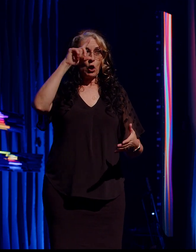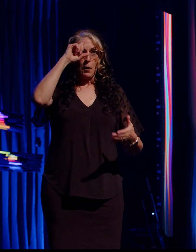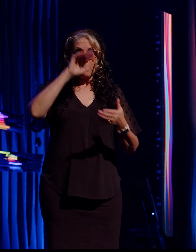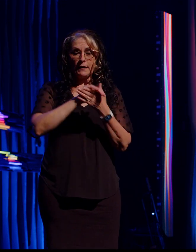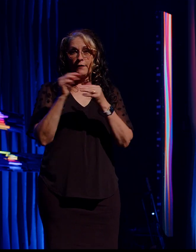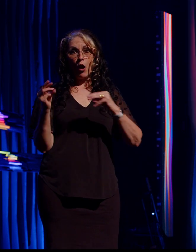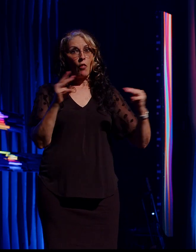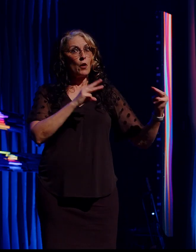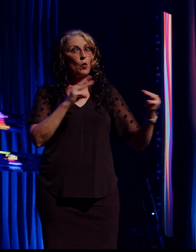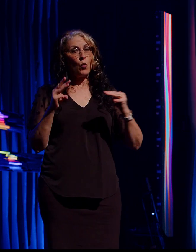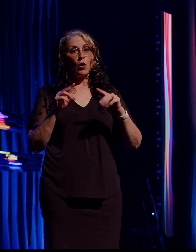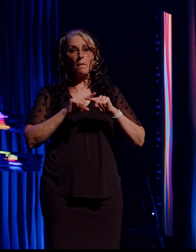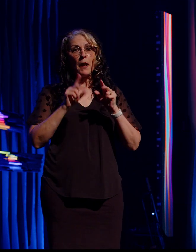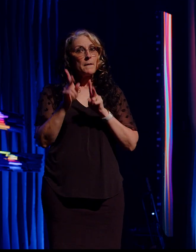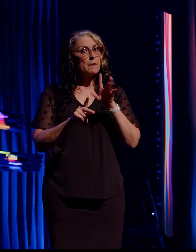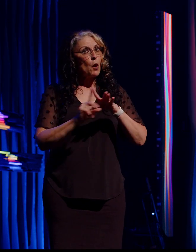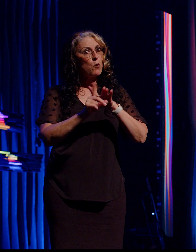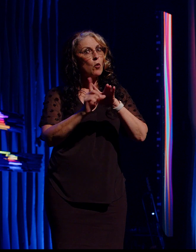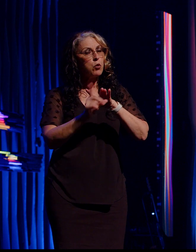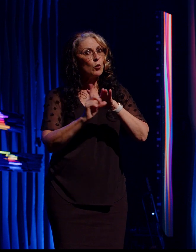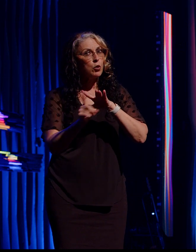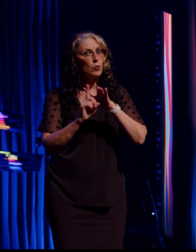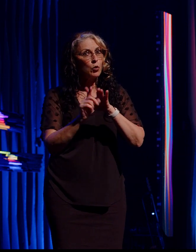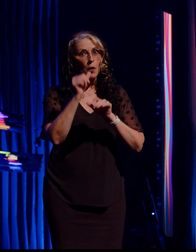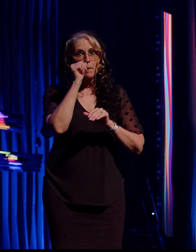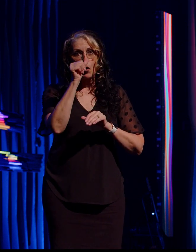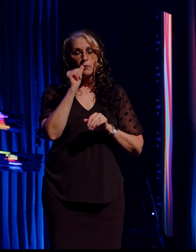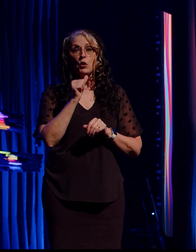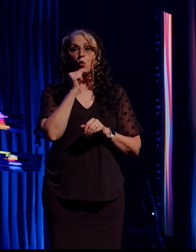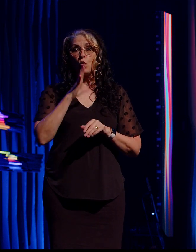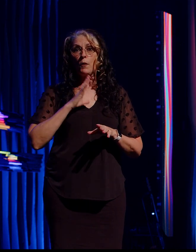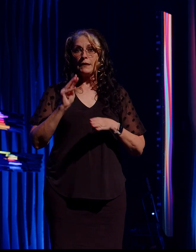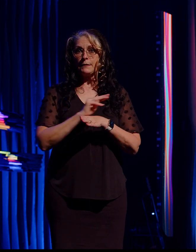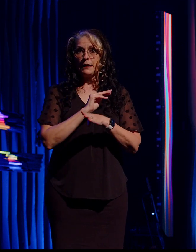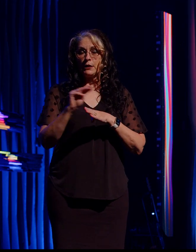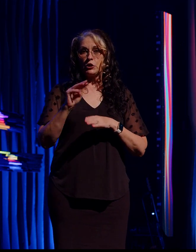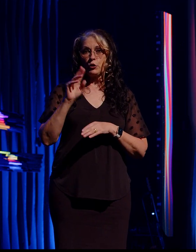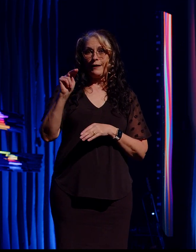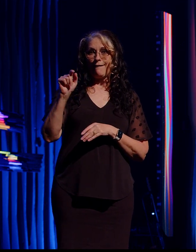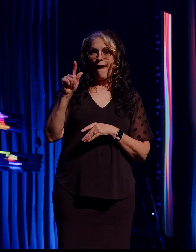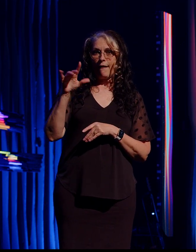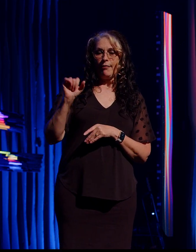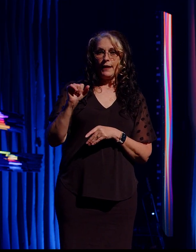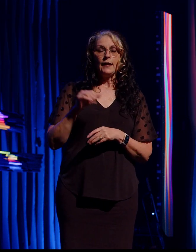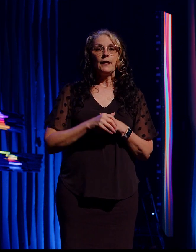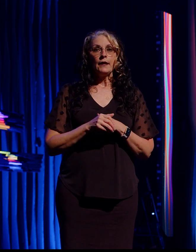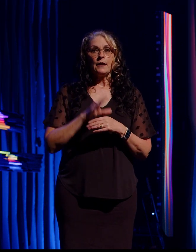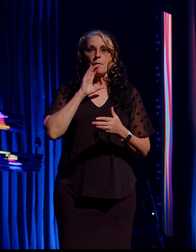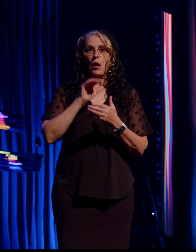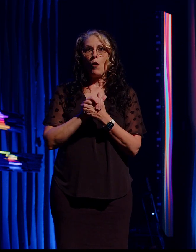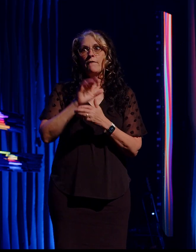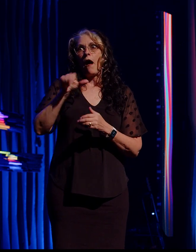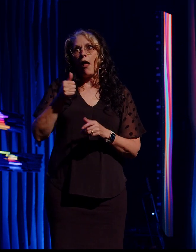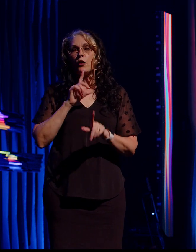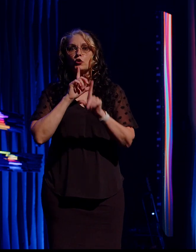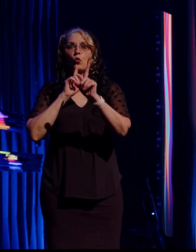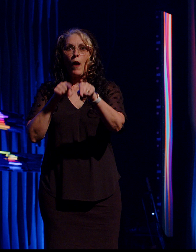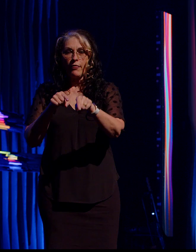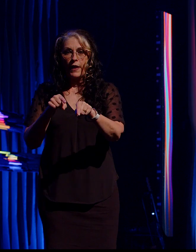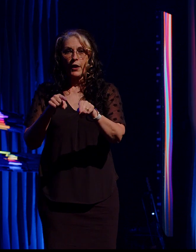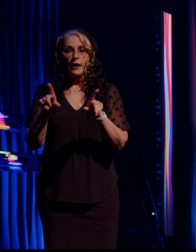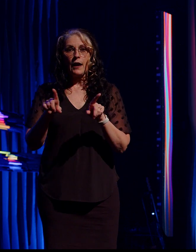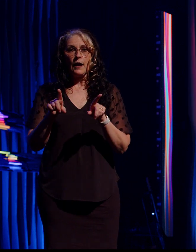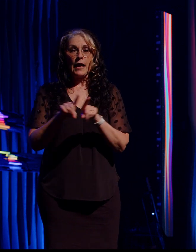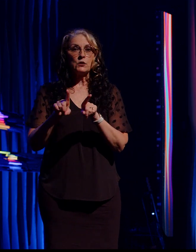the fact is people are fleeing in Poland. We sent women's ministry. In fact, Natalie and some others went there as well as